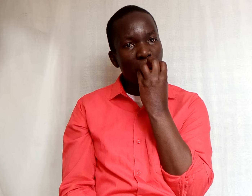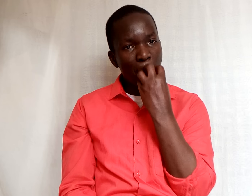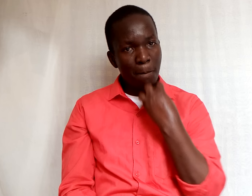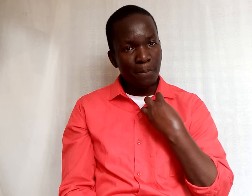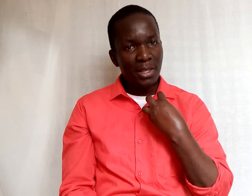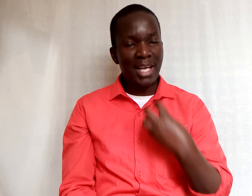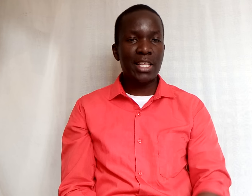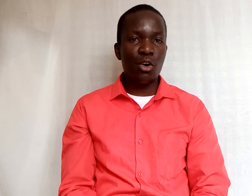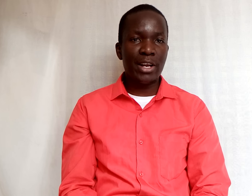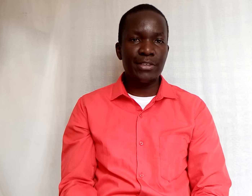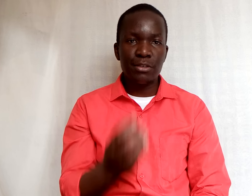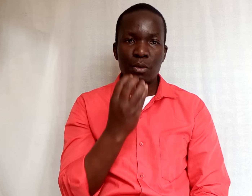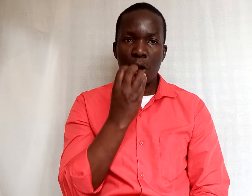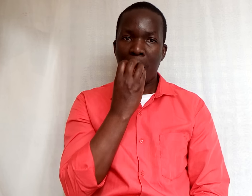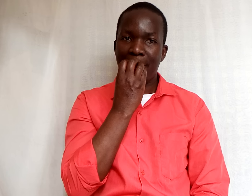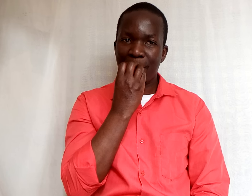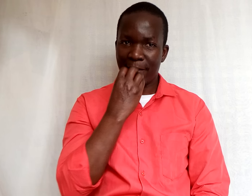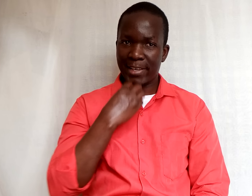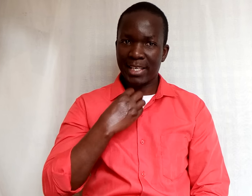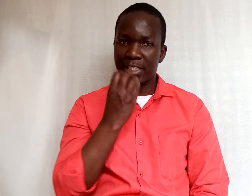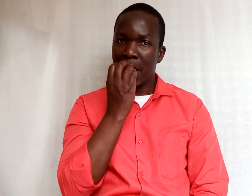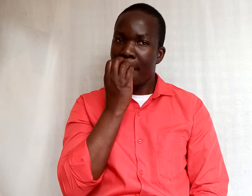So that's the orange. An orange like this.